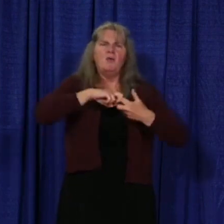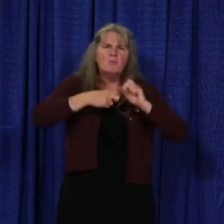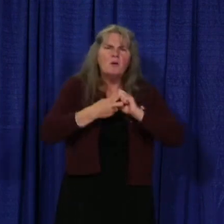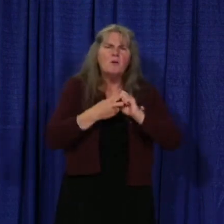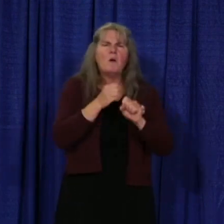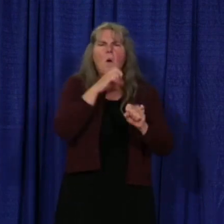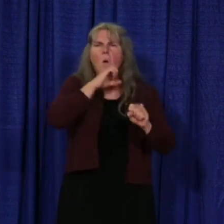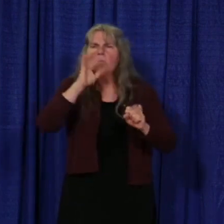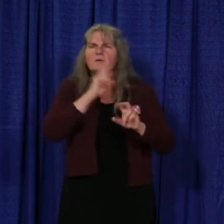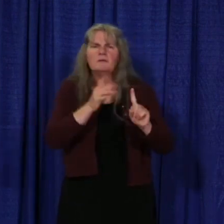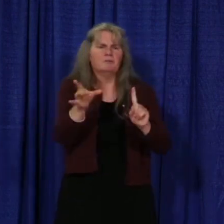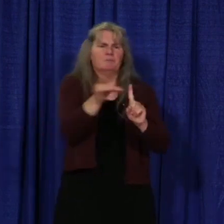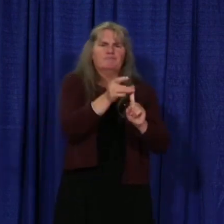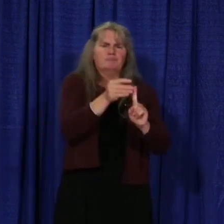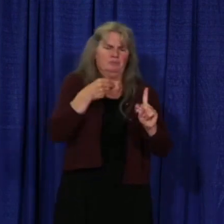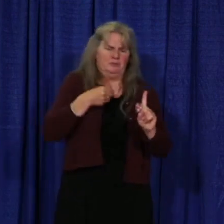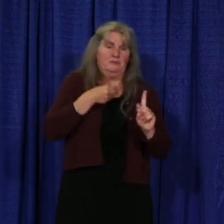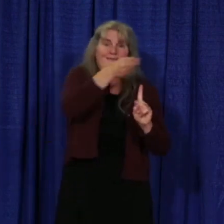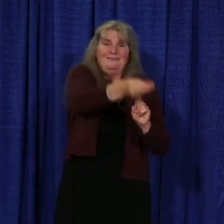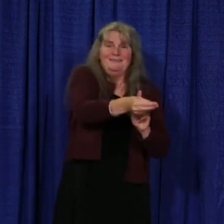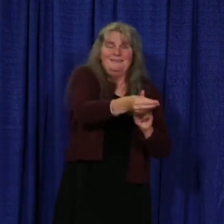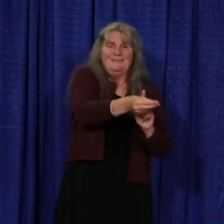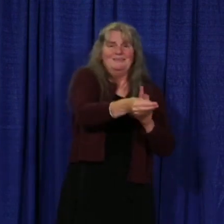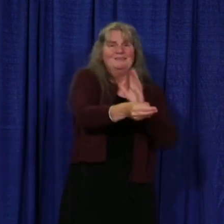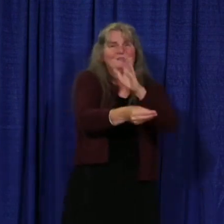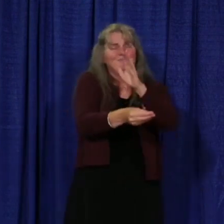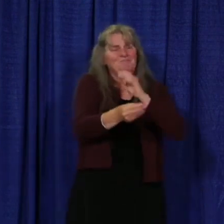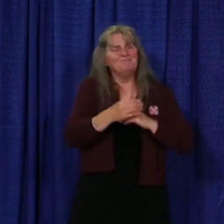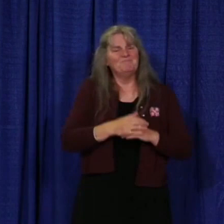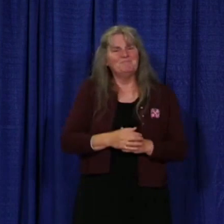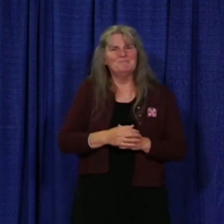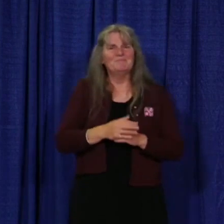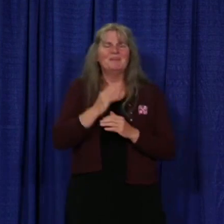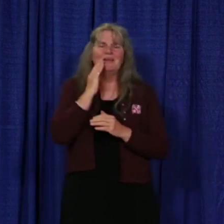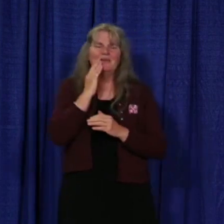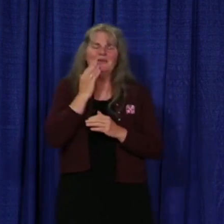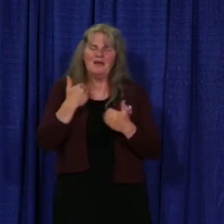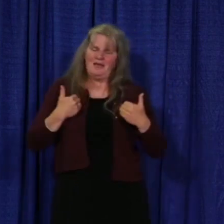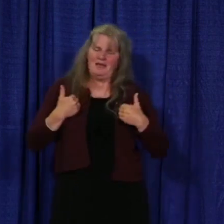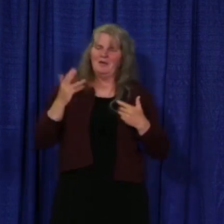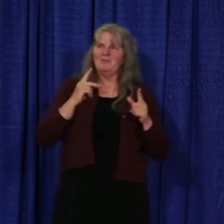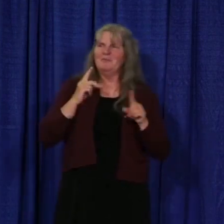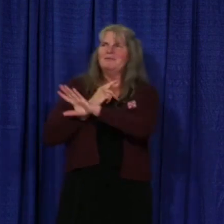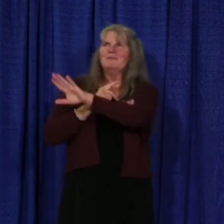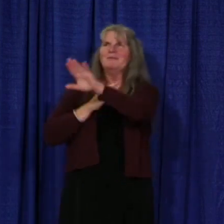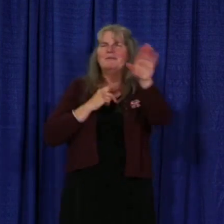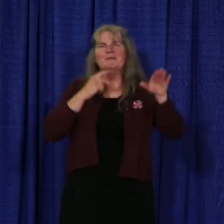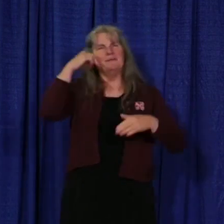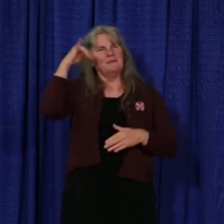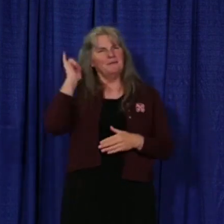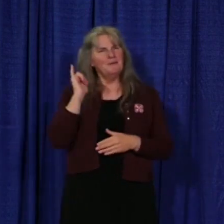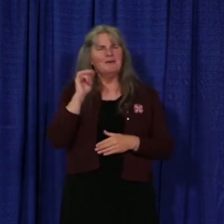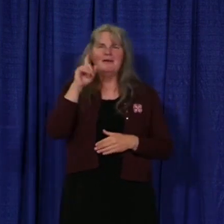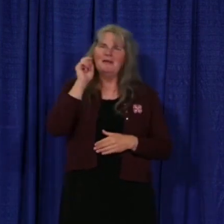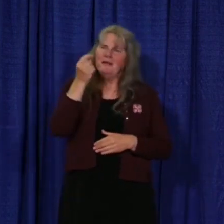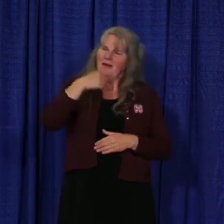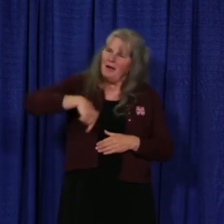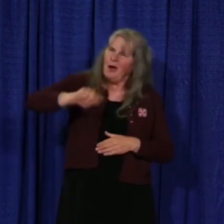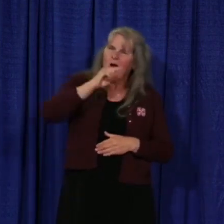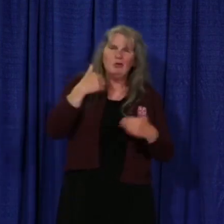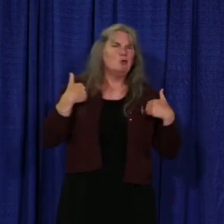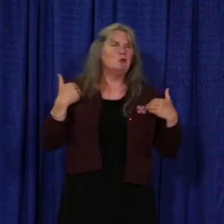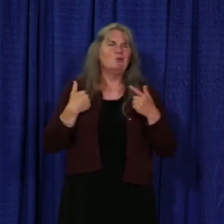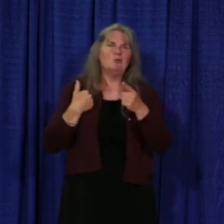people. I know many engaged and passionate young people here, and we need all our youth and young